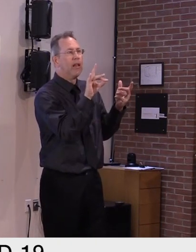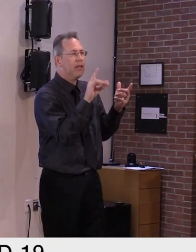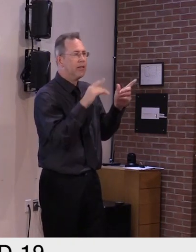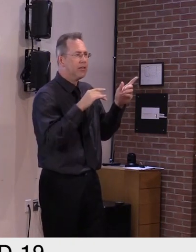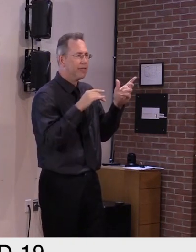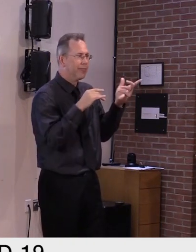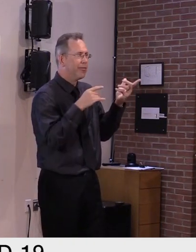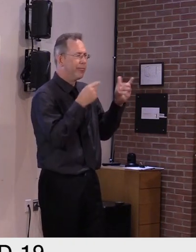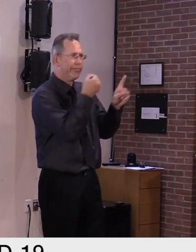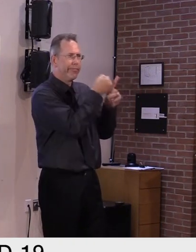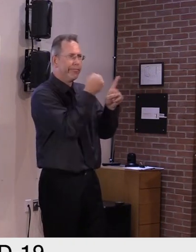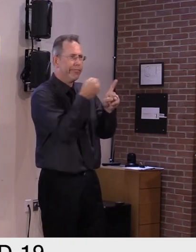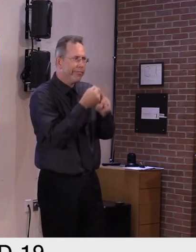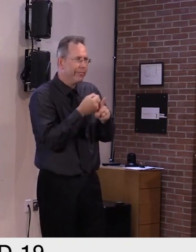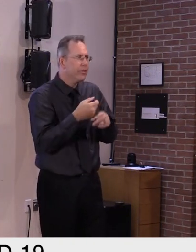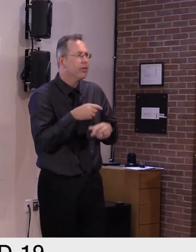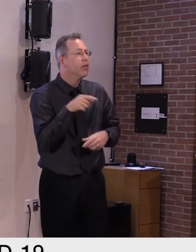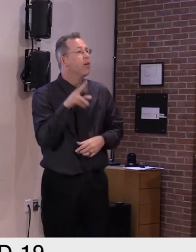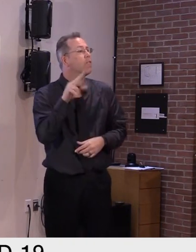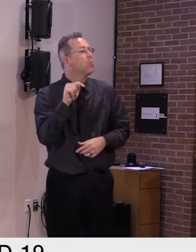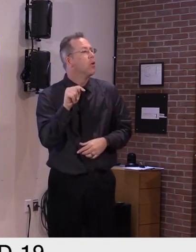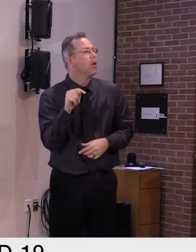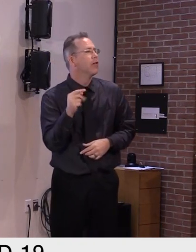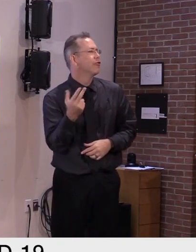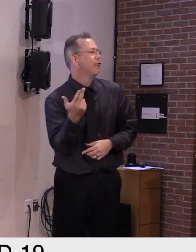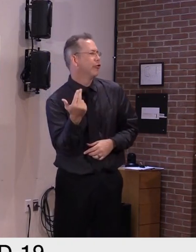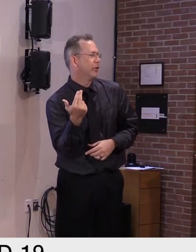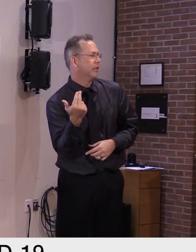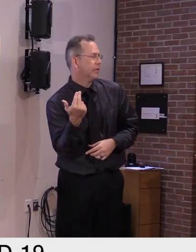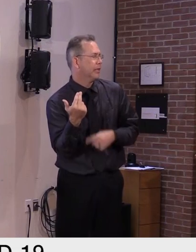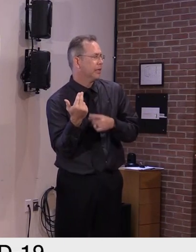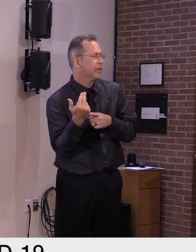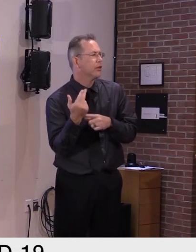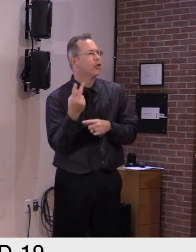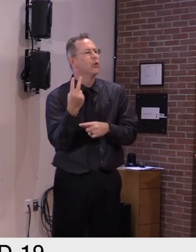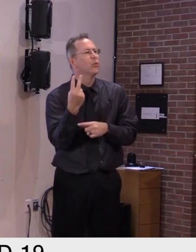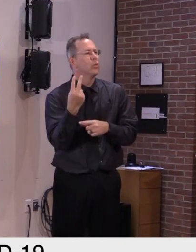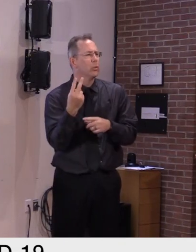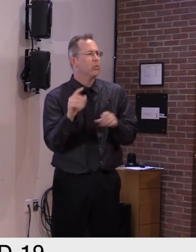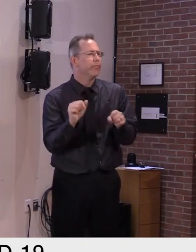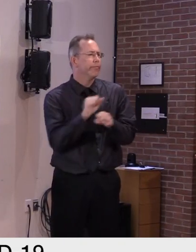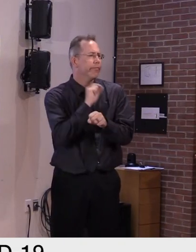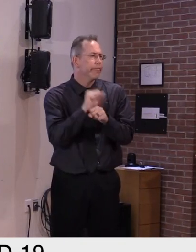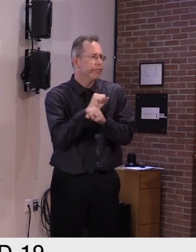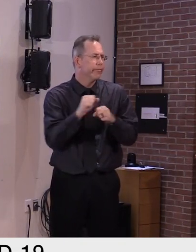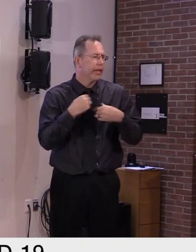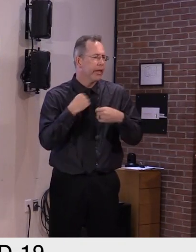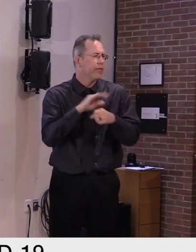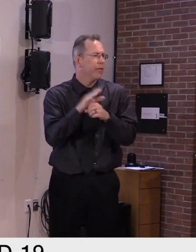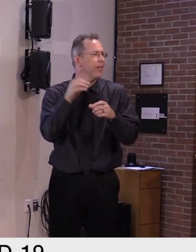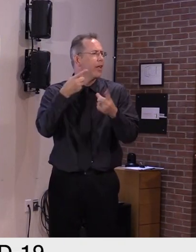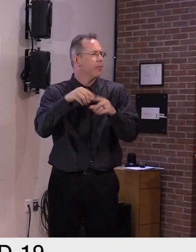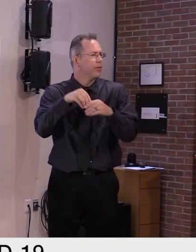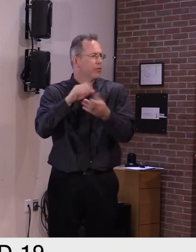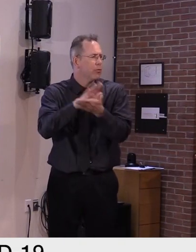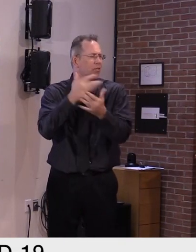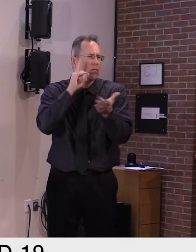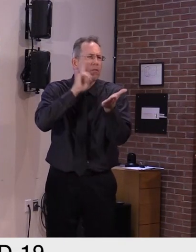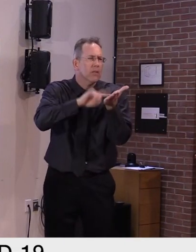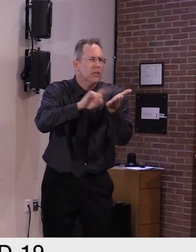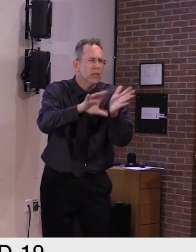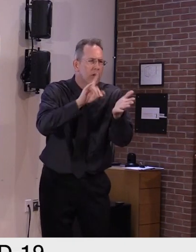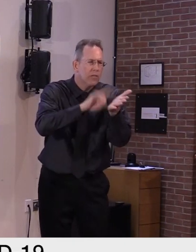Vermont has 13 reported cases, only two of which are active, and there are a number that are under investigation that Dr. Levine